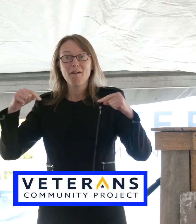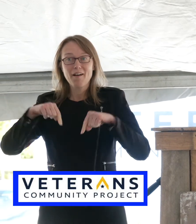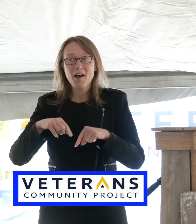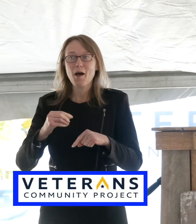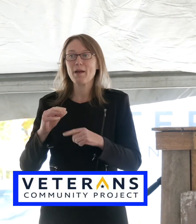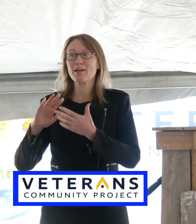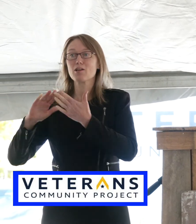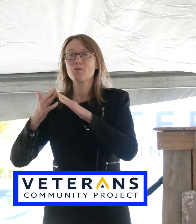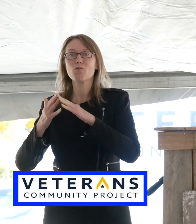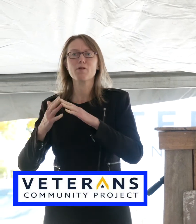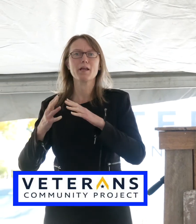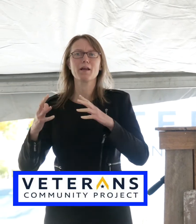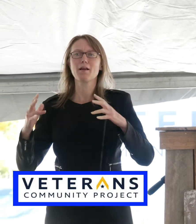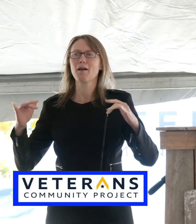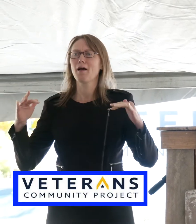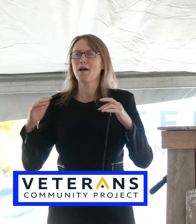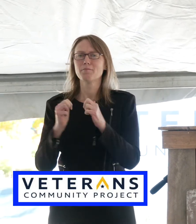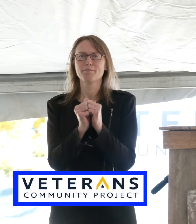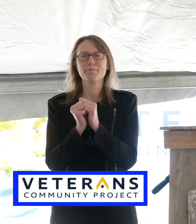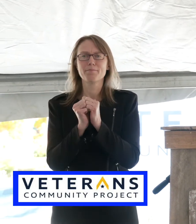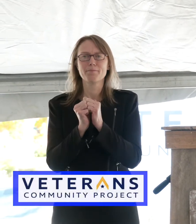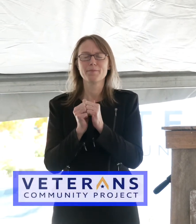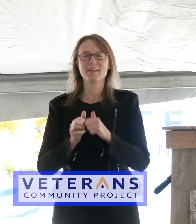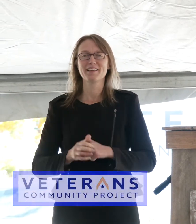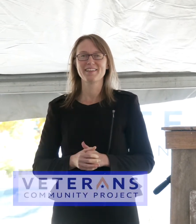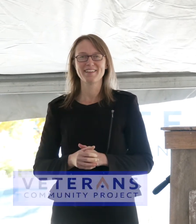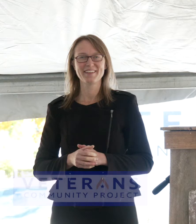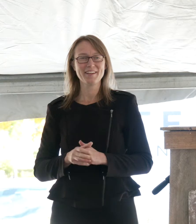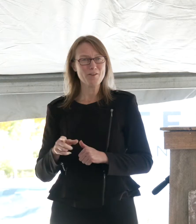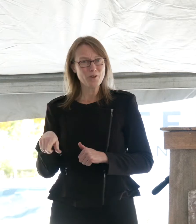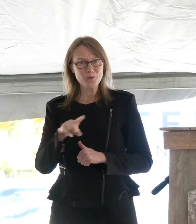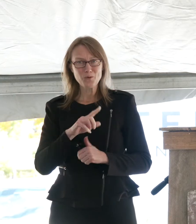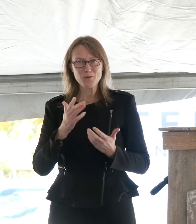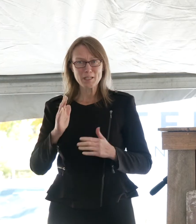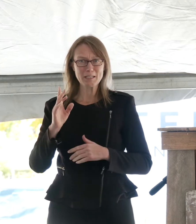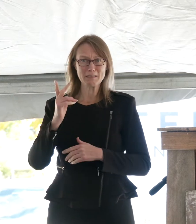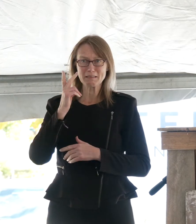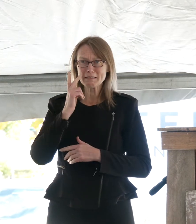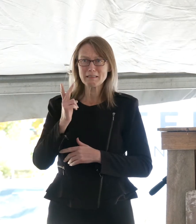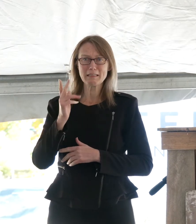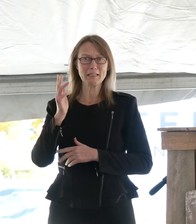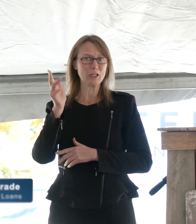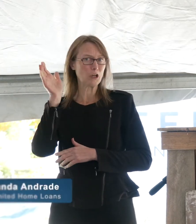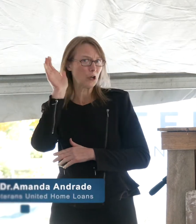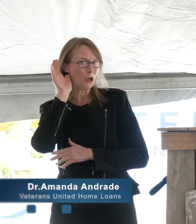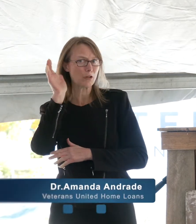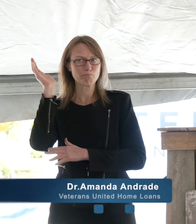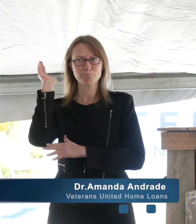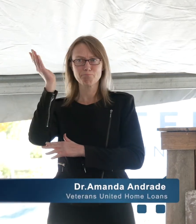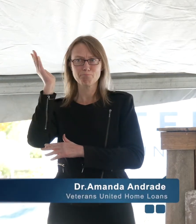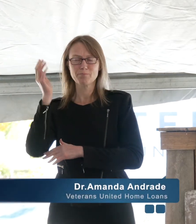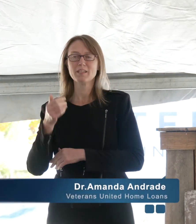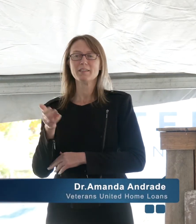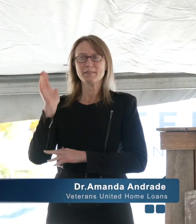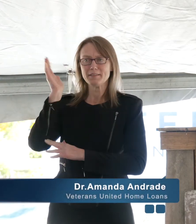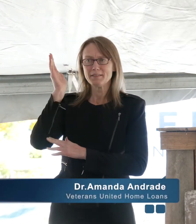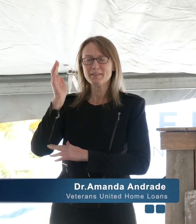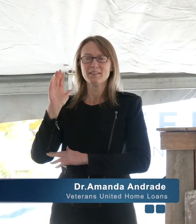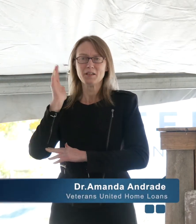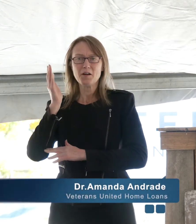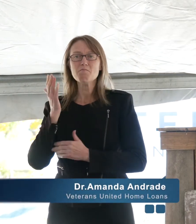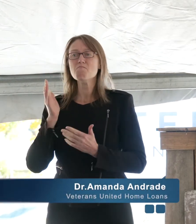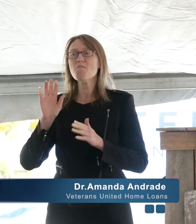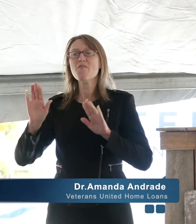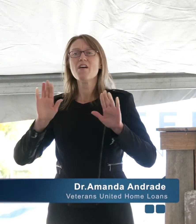you've heard all of these speeches today and the way that everyone has bent who they are and maybe what their political